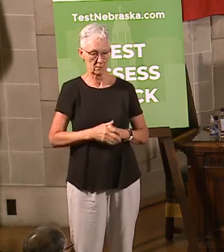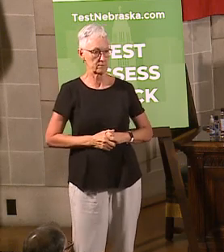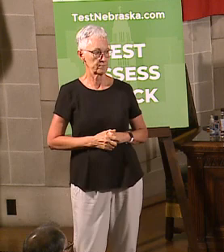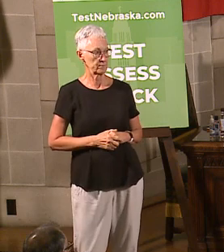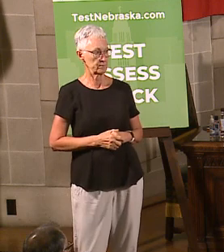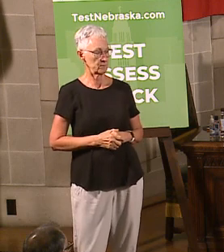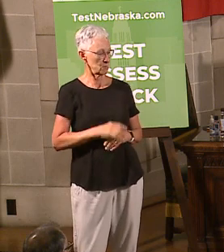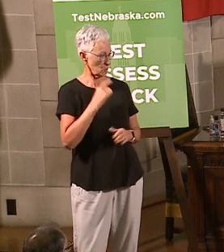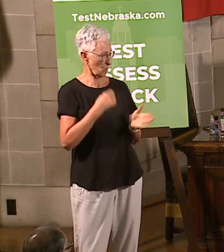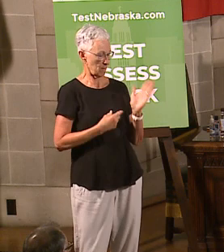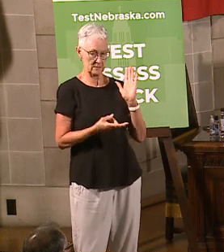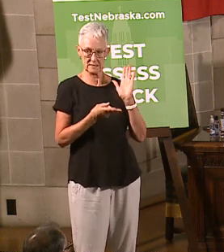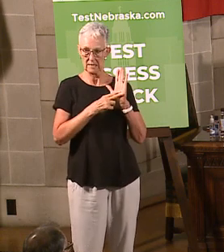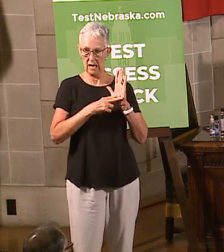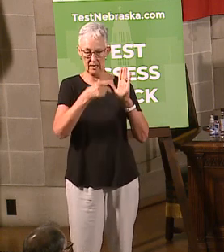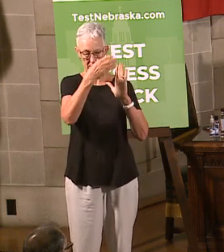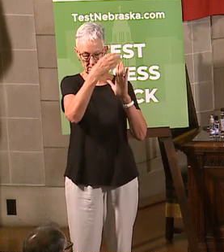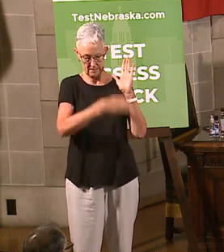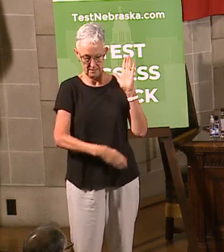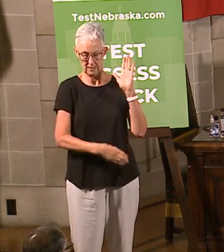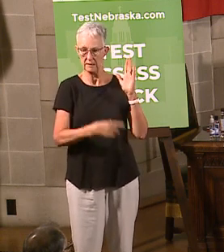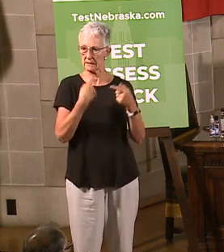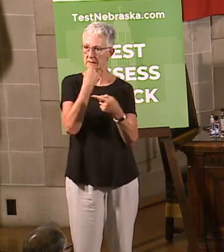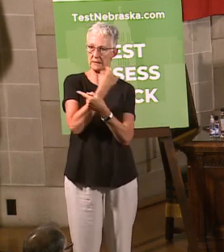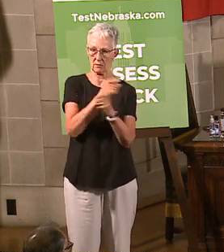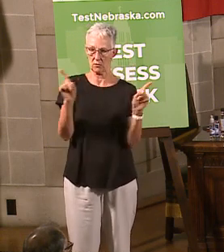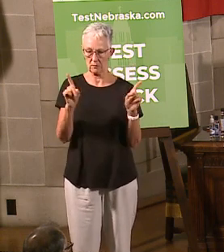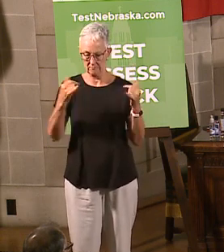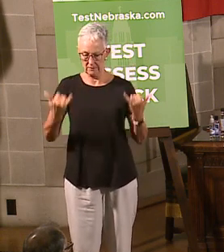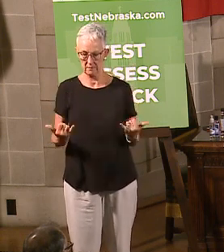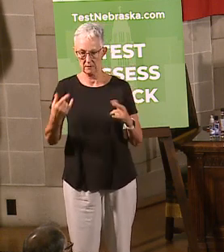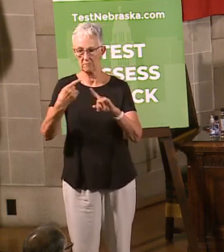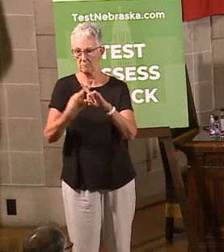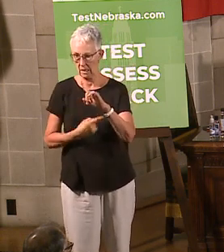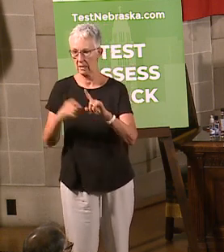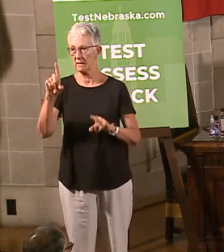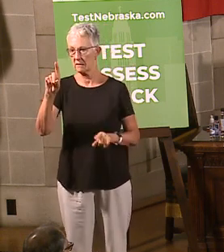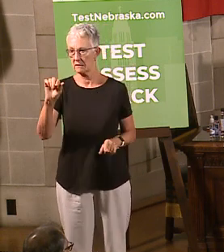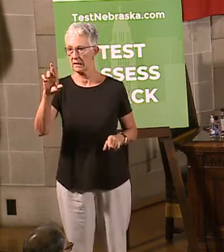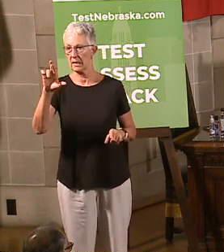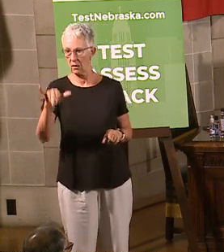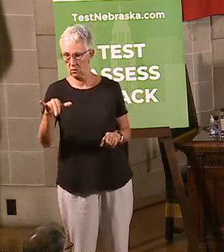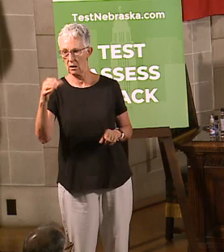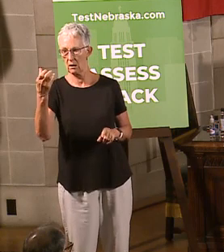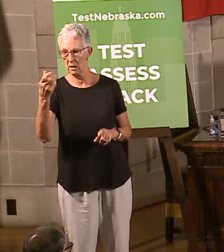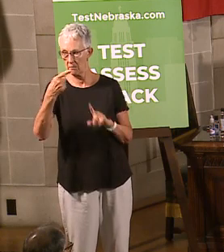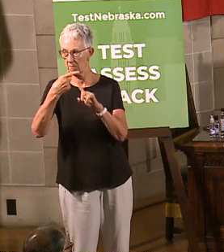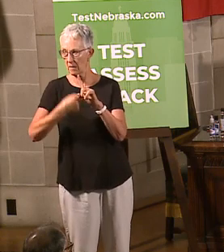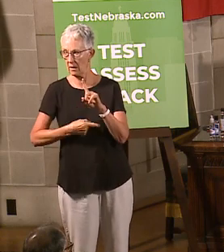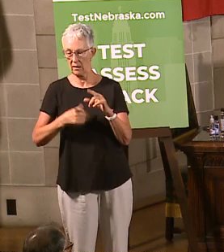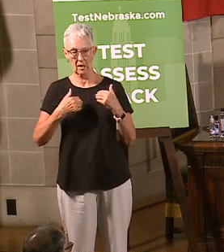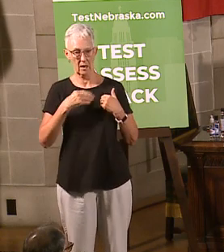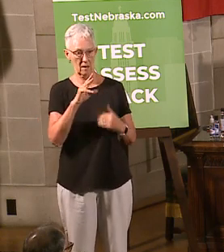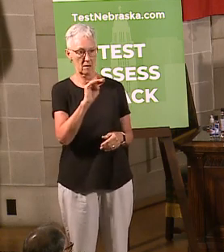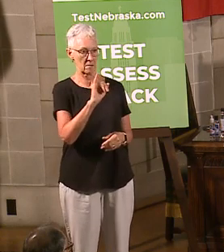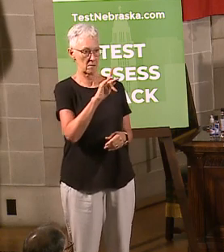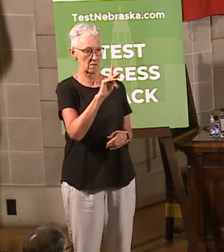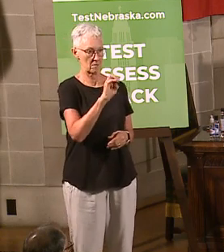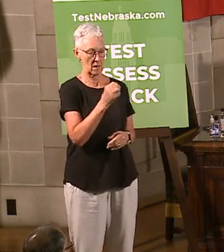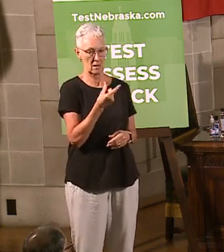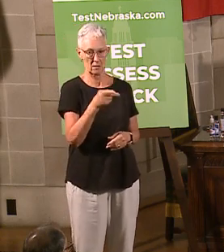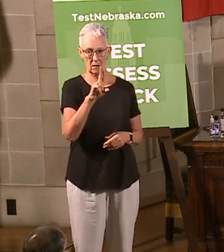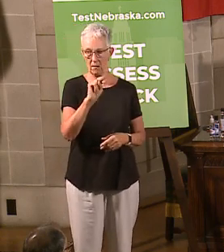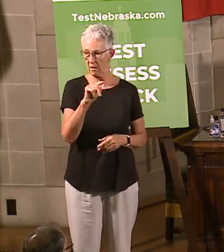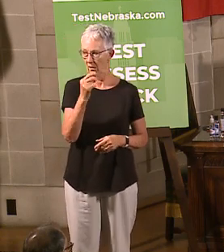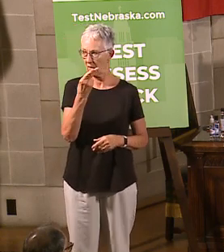Month here in the state of Nebraska. And to talk a little bit more about that and to receive the proclamation, I've got Mike Gunther, who is the president of the Nebraska